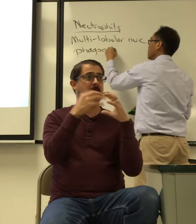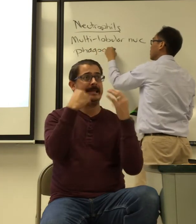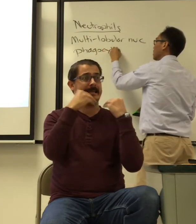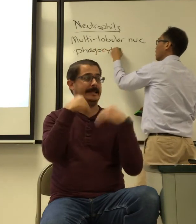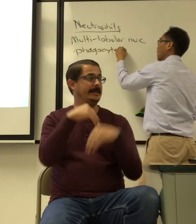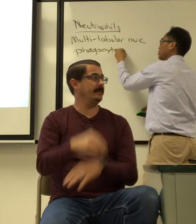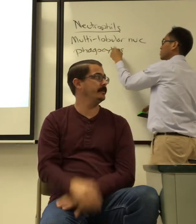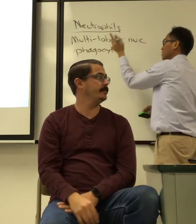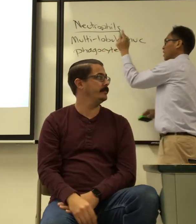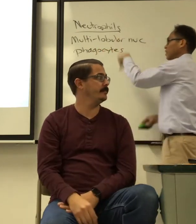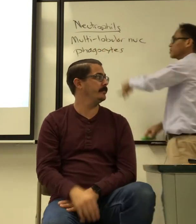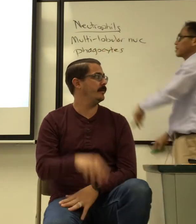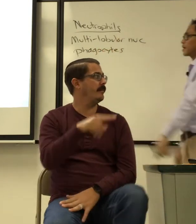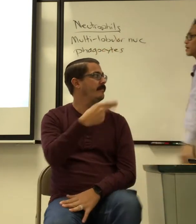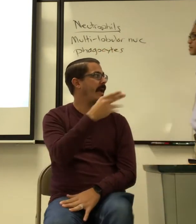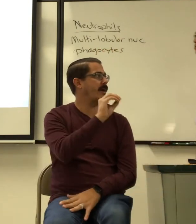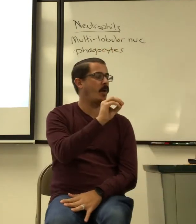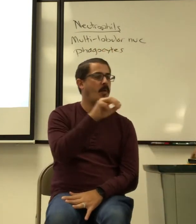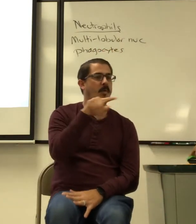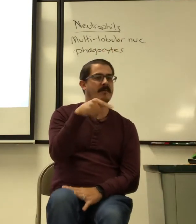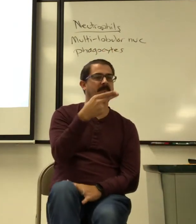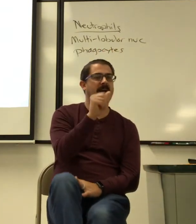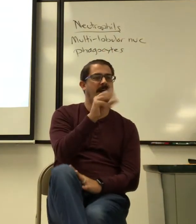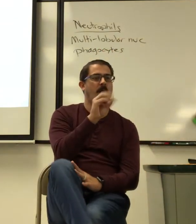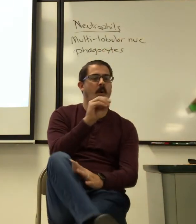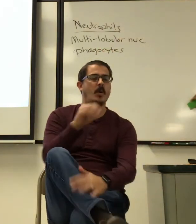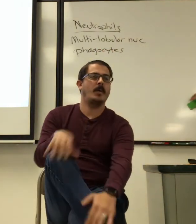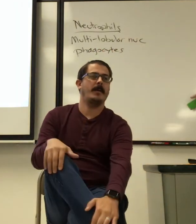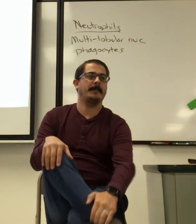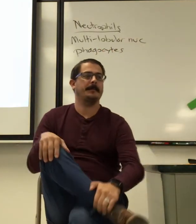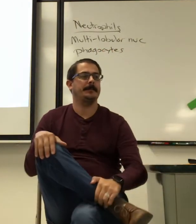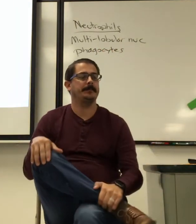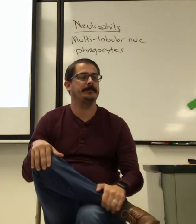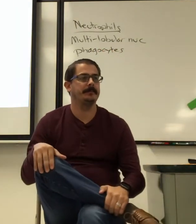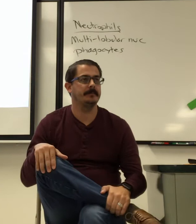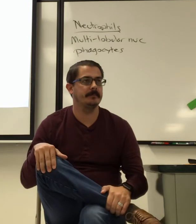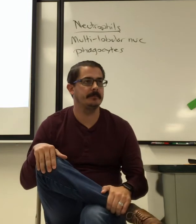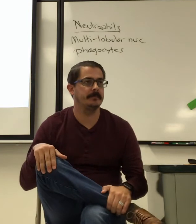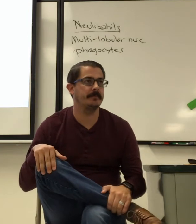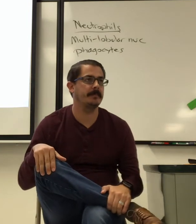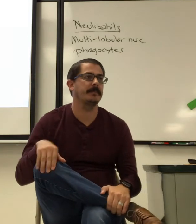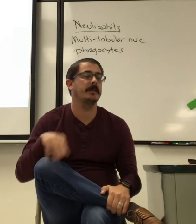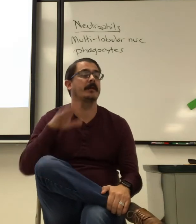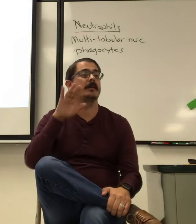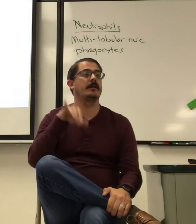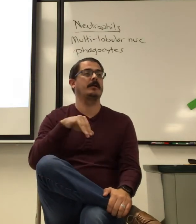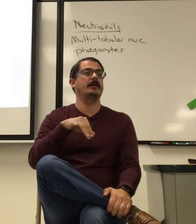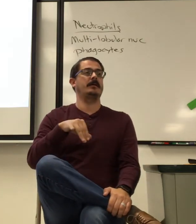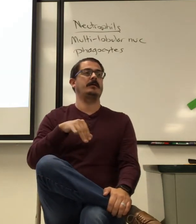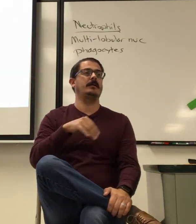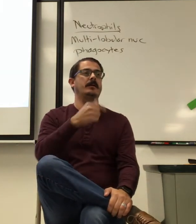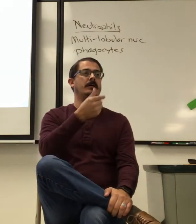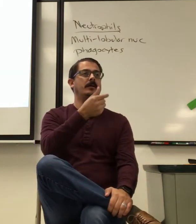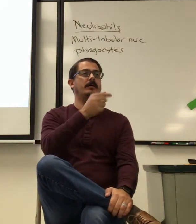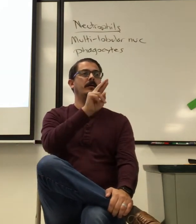Phagocytes. I'll just kind of list that as the two major things to know. These are one of the granular